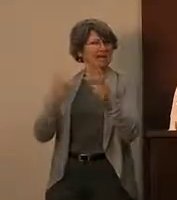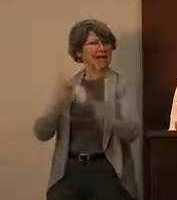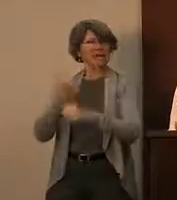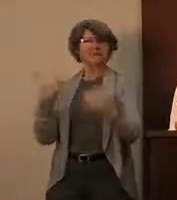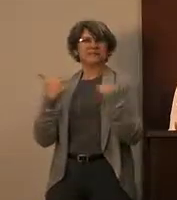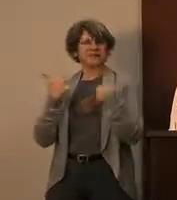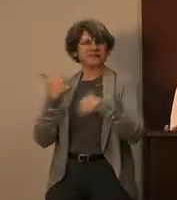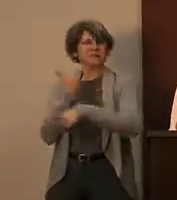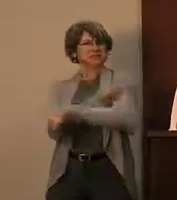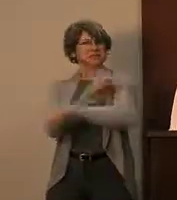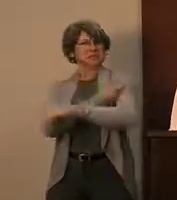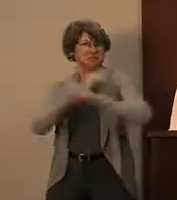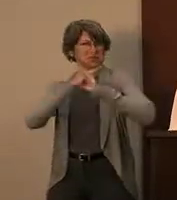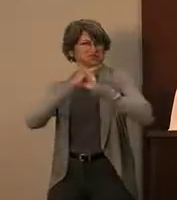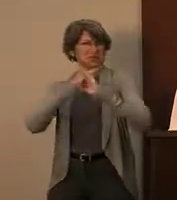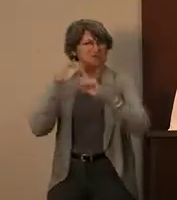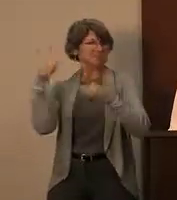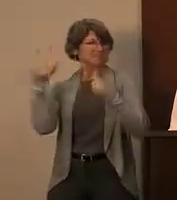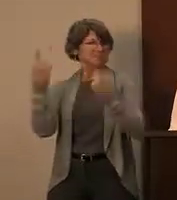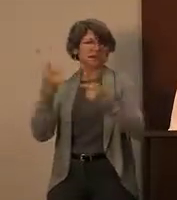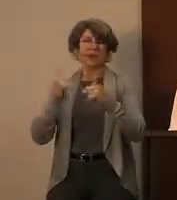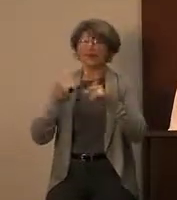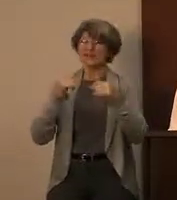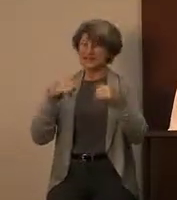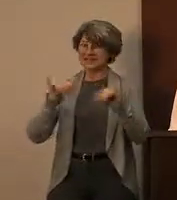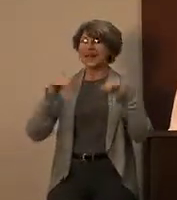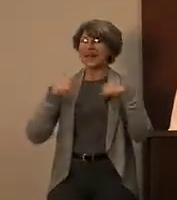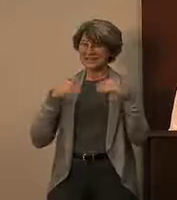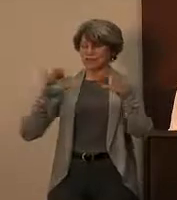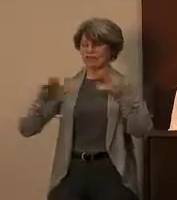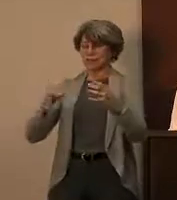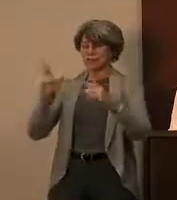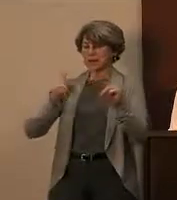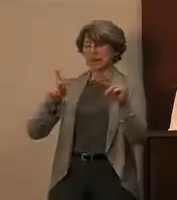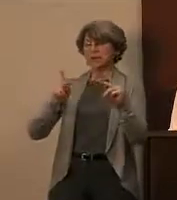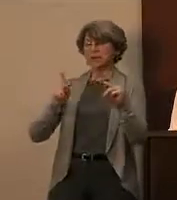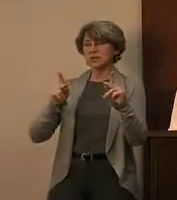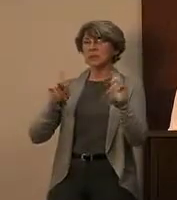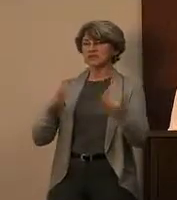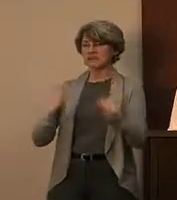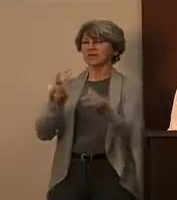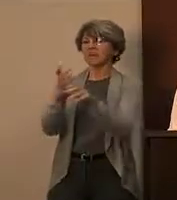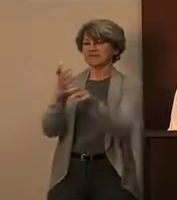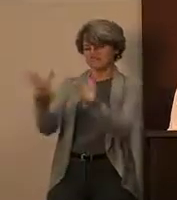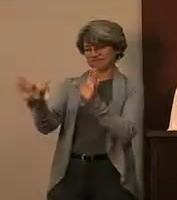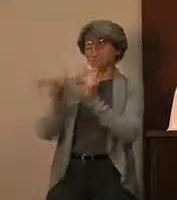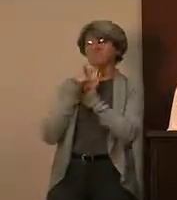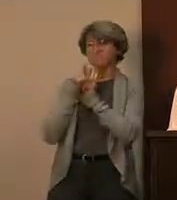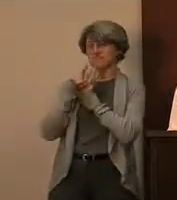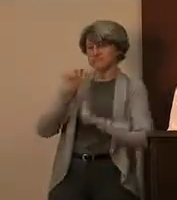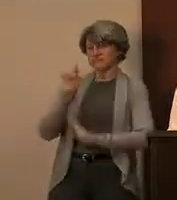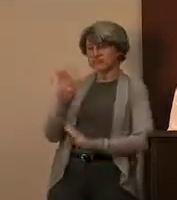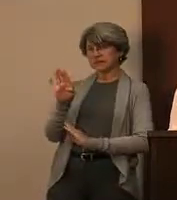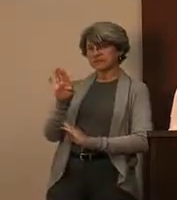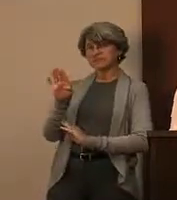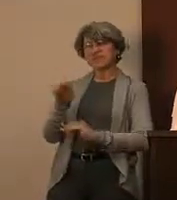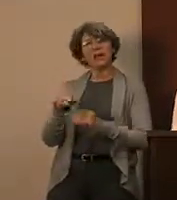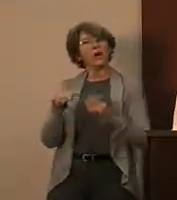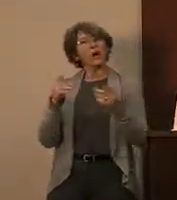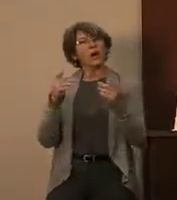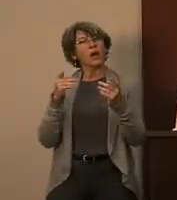we still have populations of people who get TB. The thing about TB is that